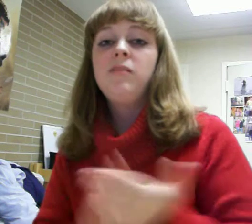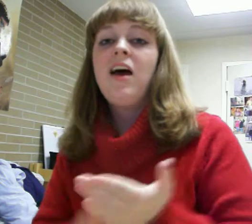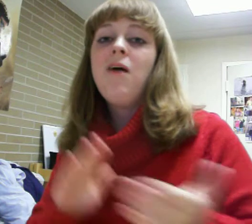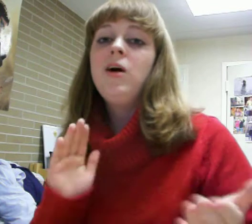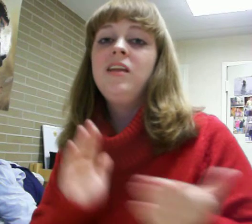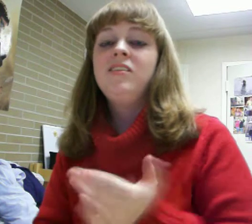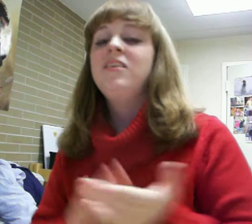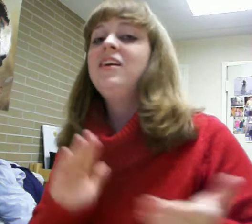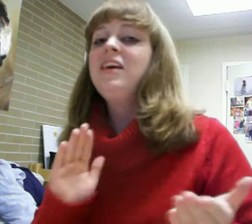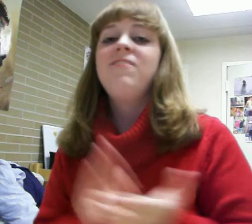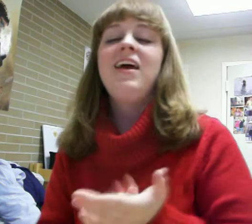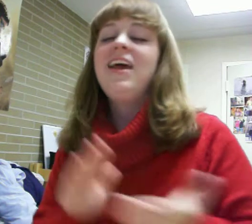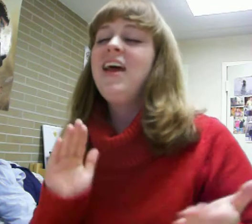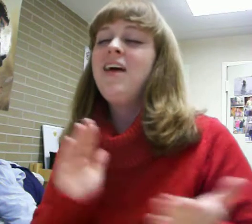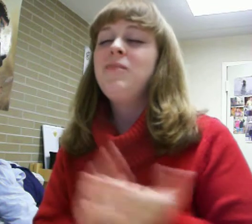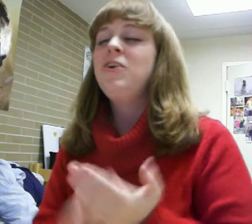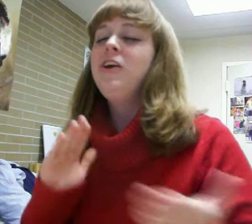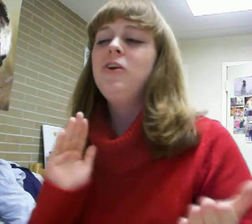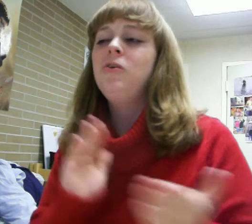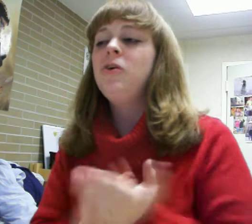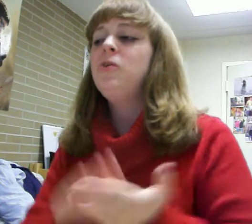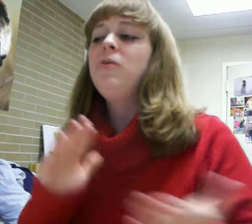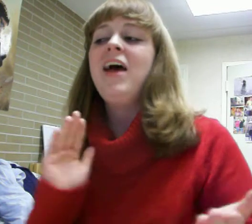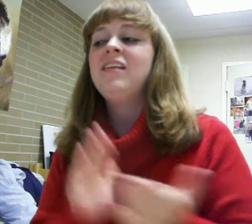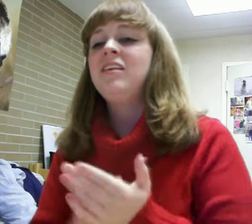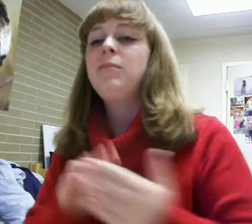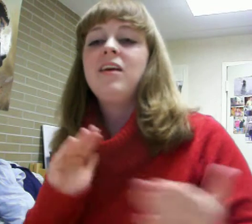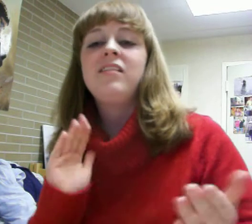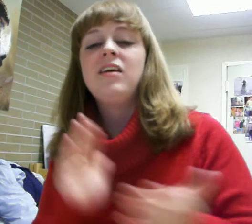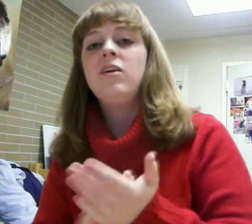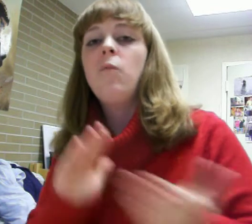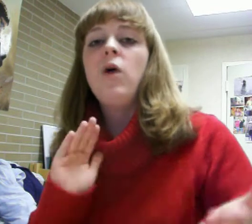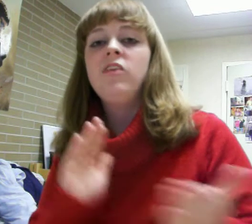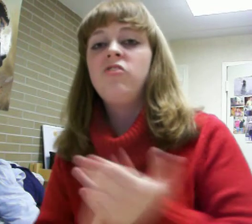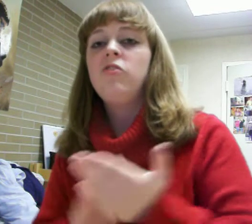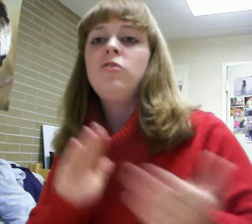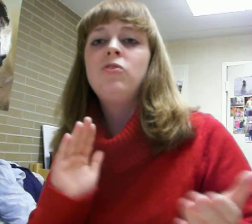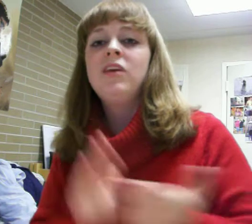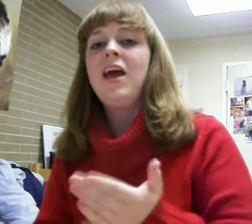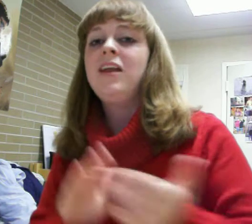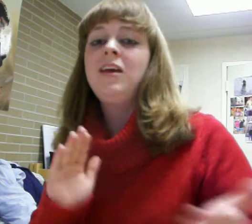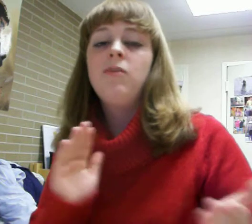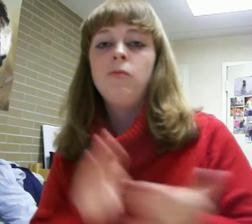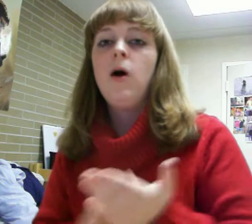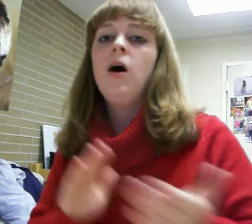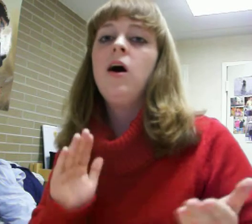I wonder if I am hearing you correctly Because I don't want to get it wrong